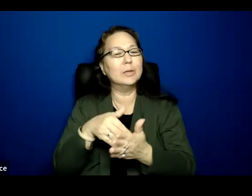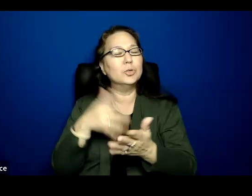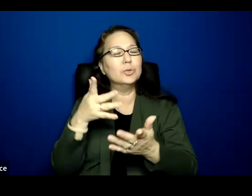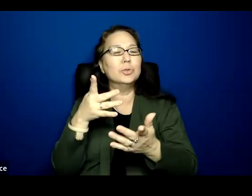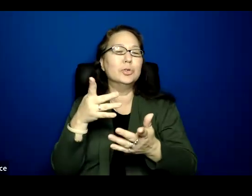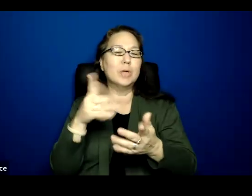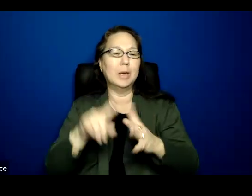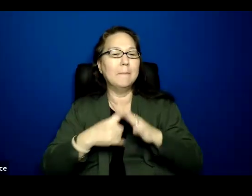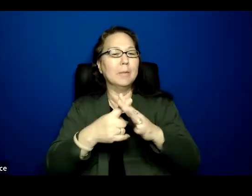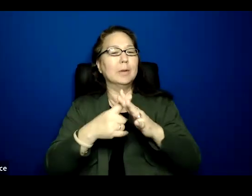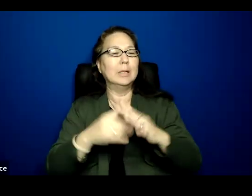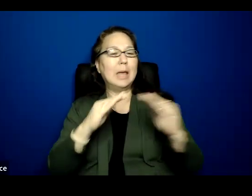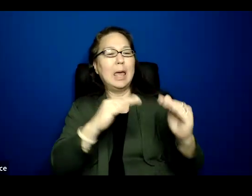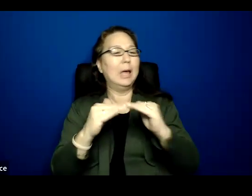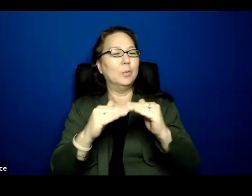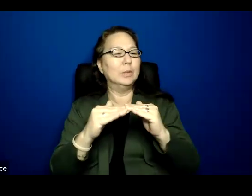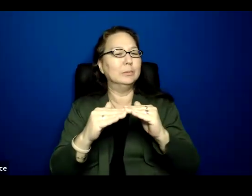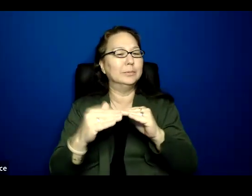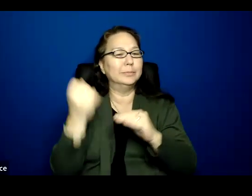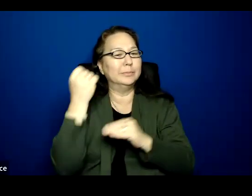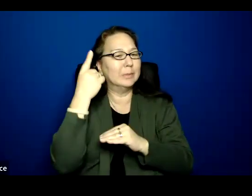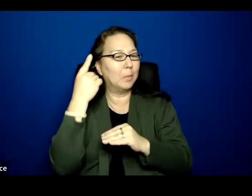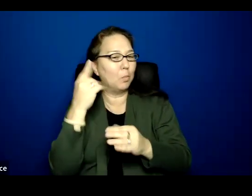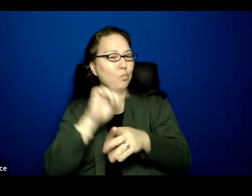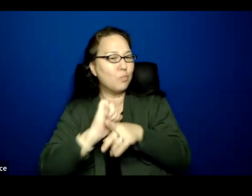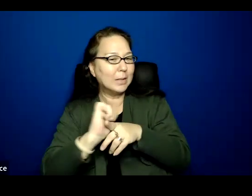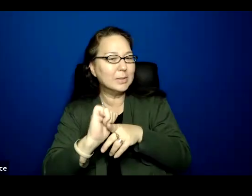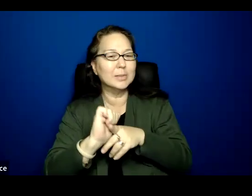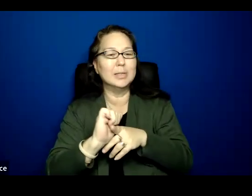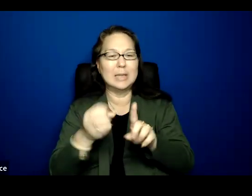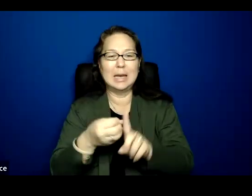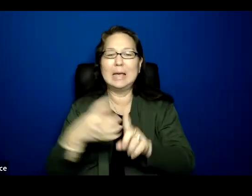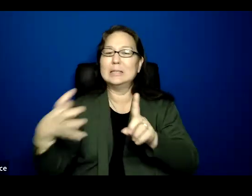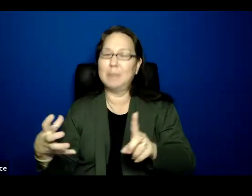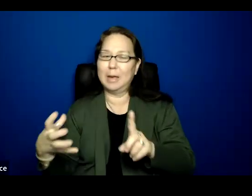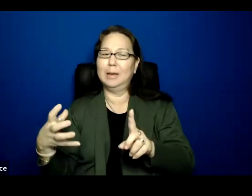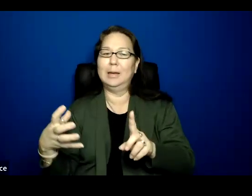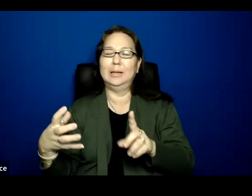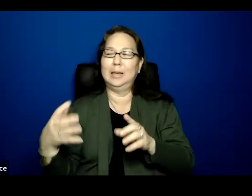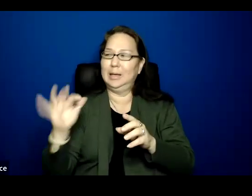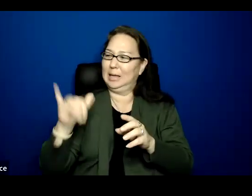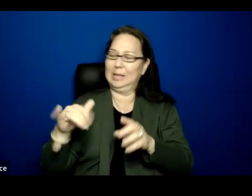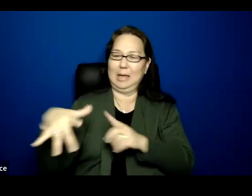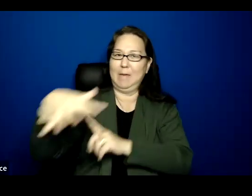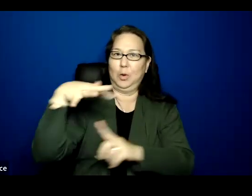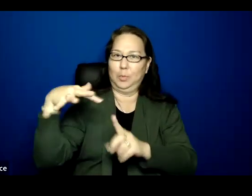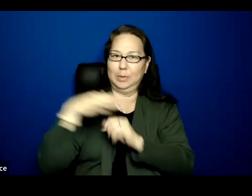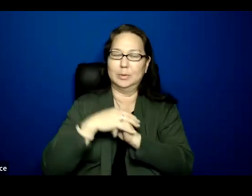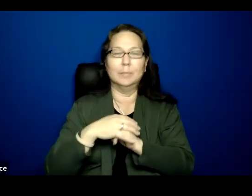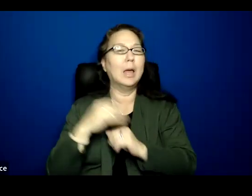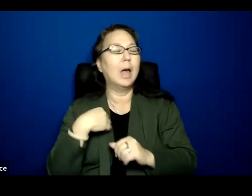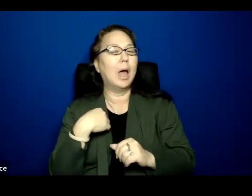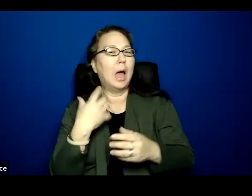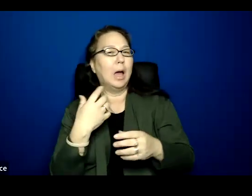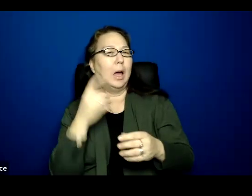access to inclusive learning environments. This is shared work across the district. I will highlight the steps we